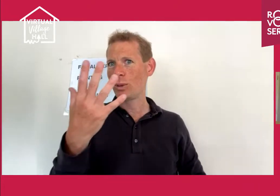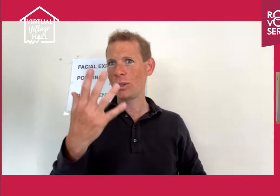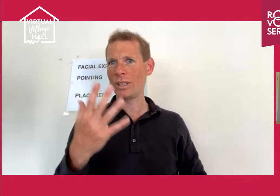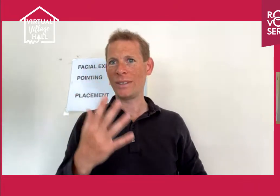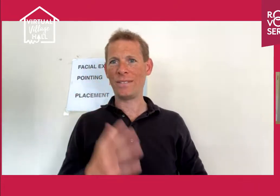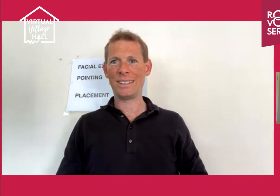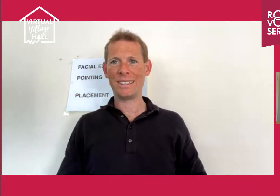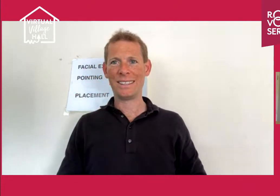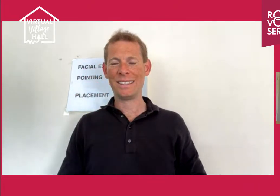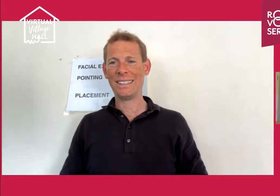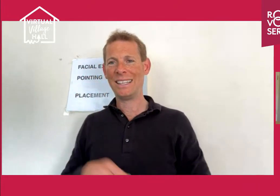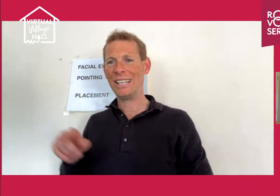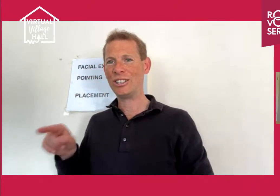She's beautiful.